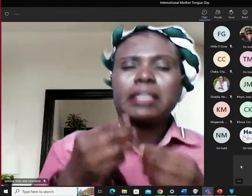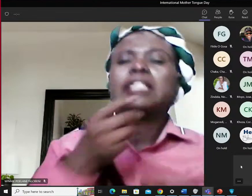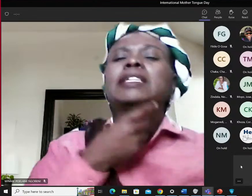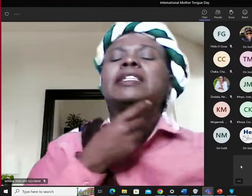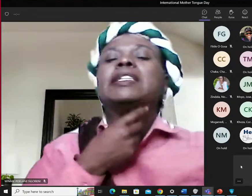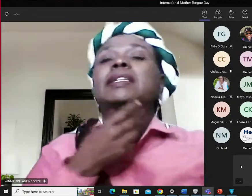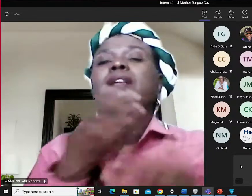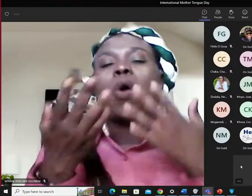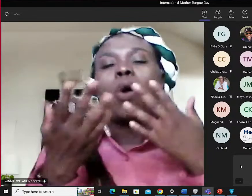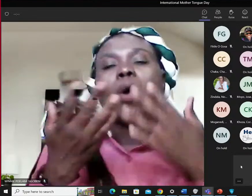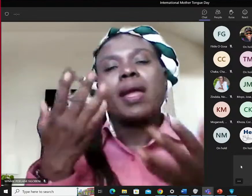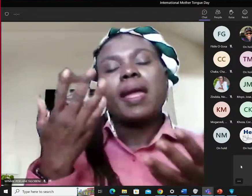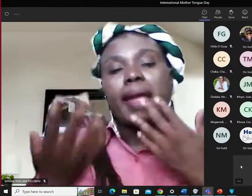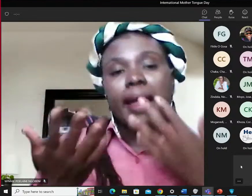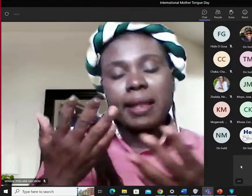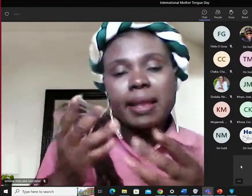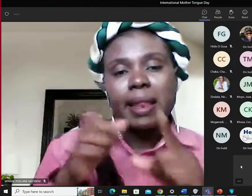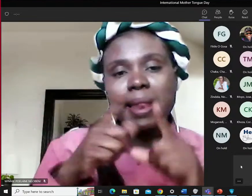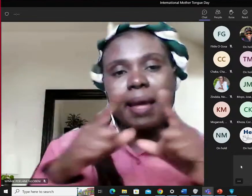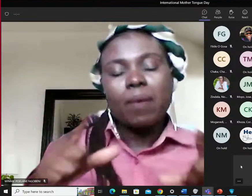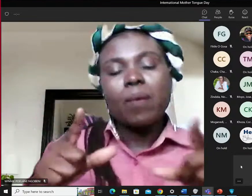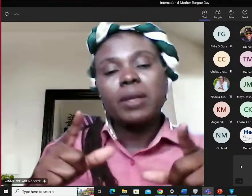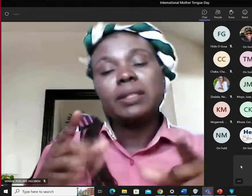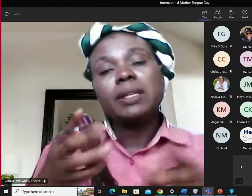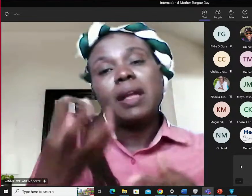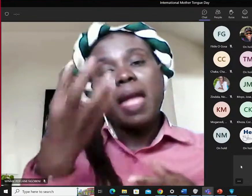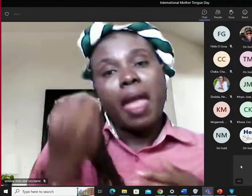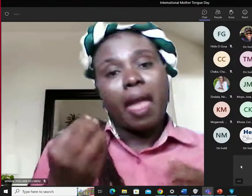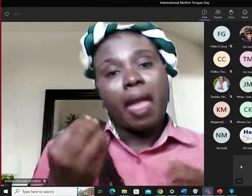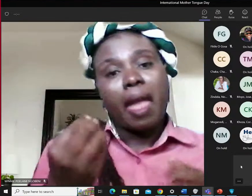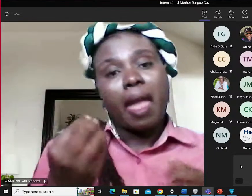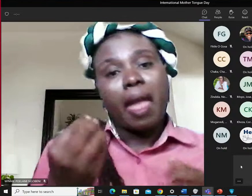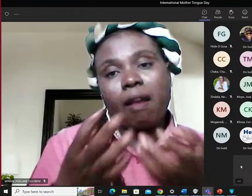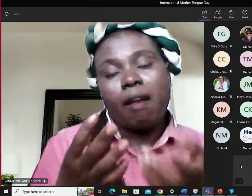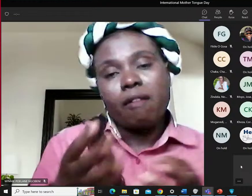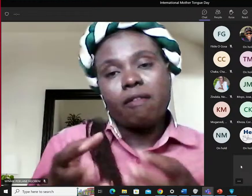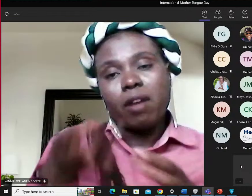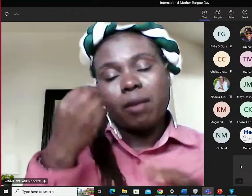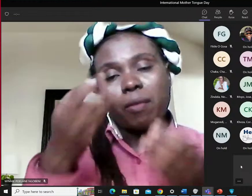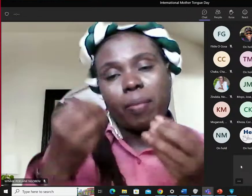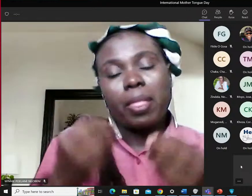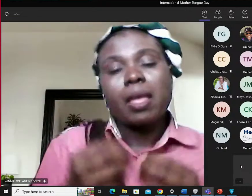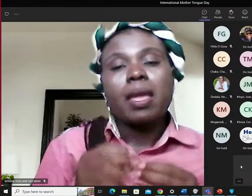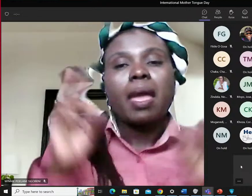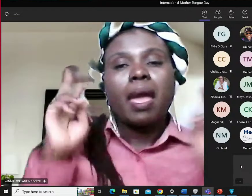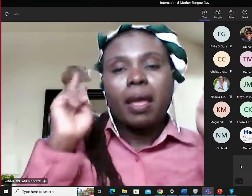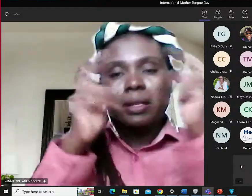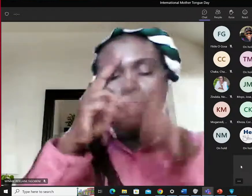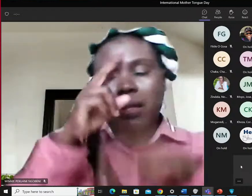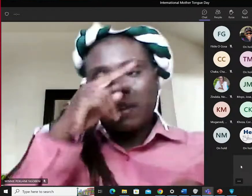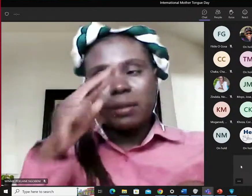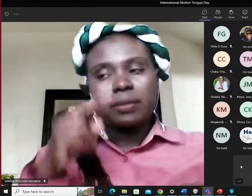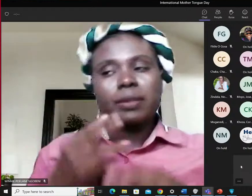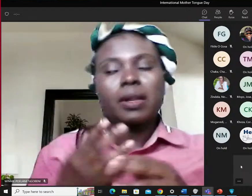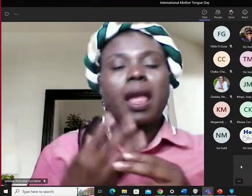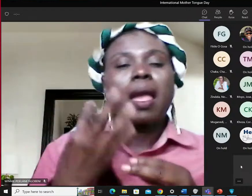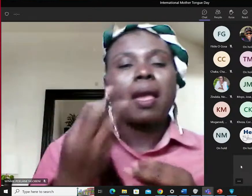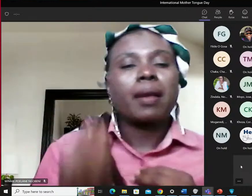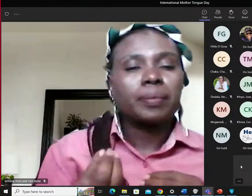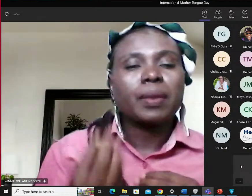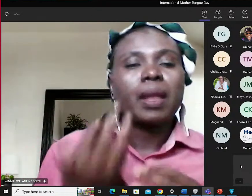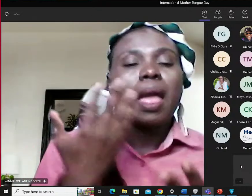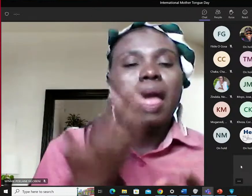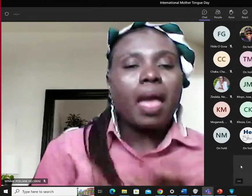language if there's capacity. As an African university, the University of South Africa commits to